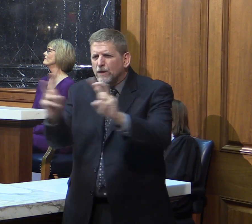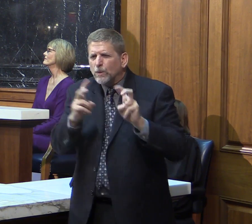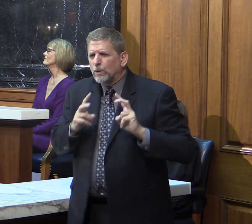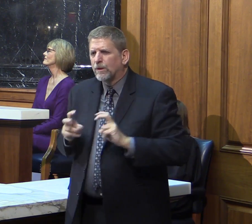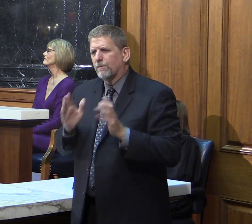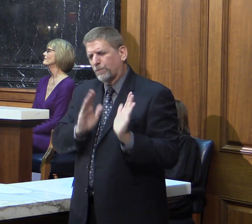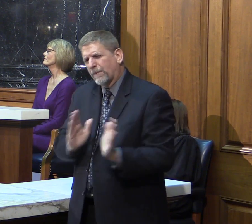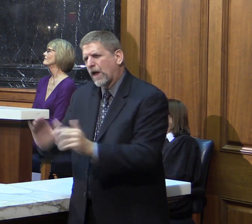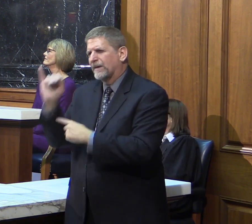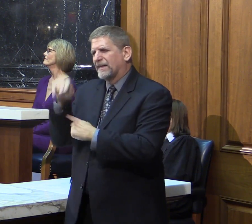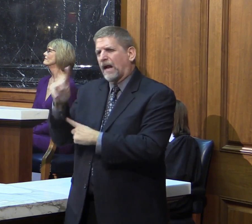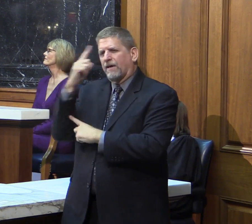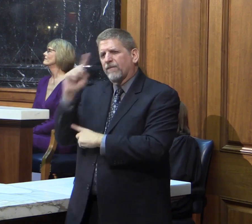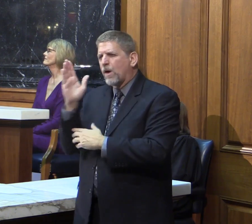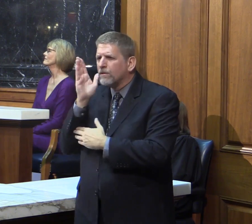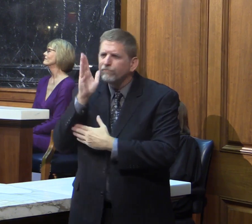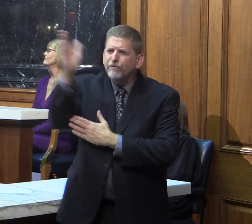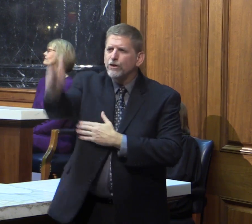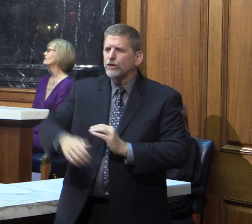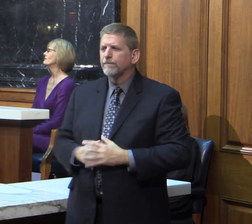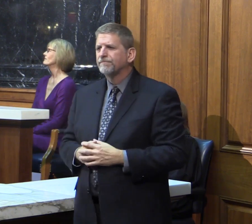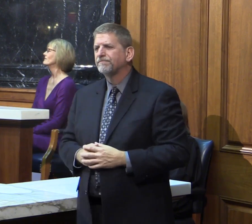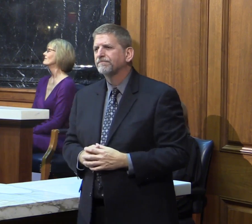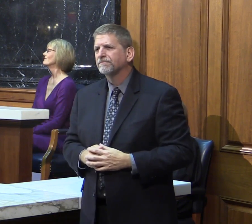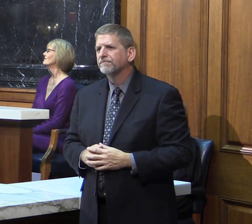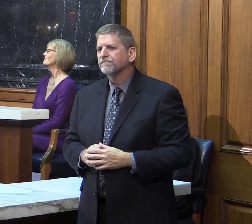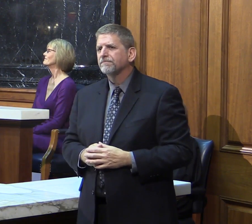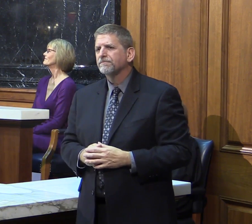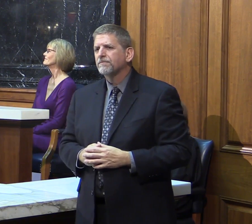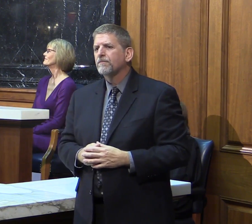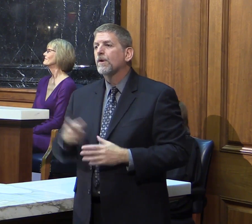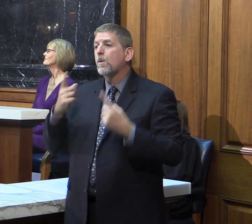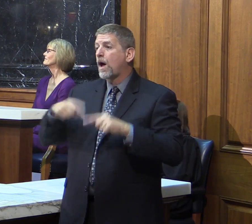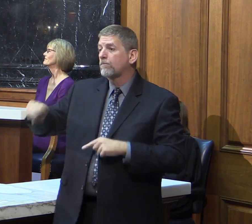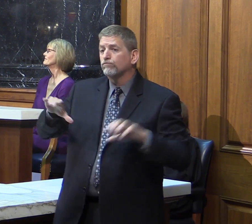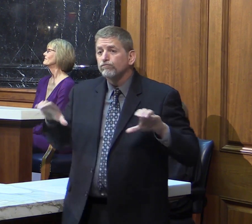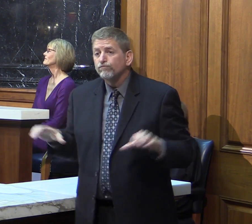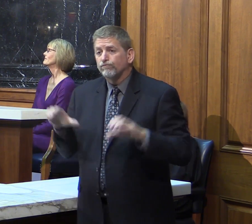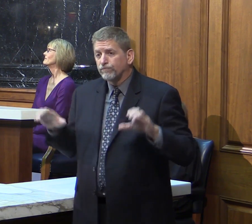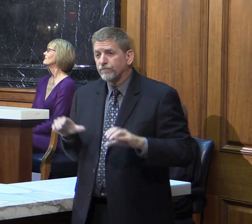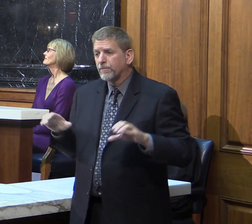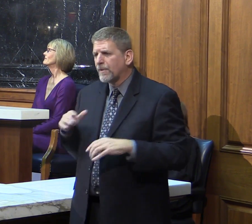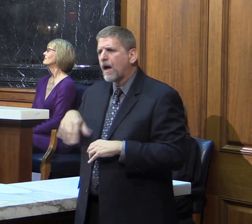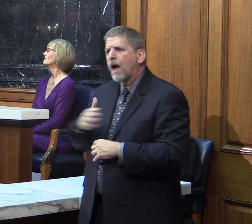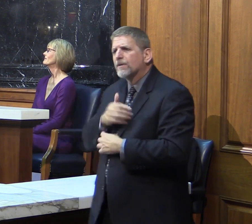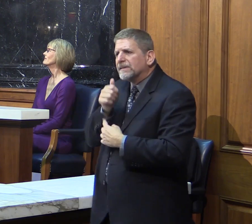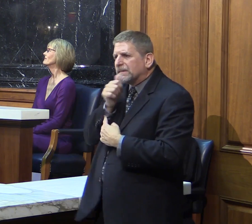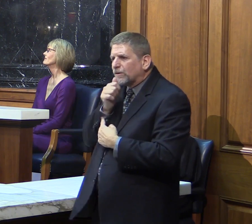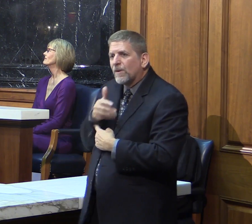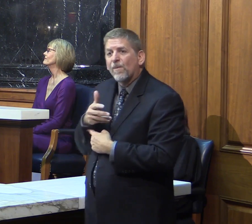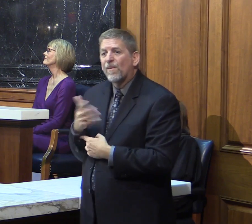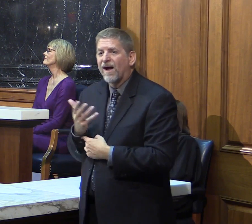the ever-changing future. As we undertake this journey, our secret weapon is the Hoosier pioneering